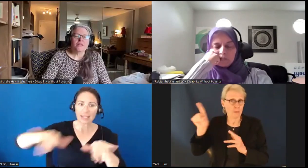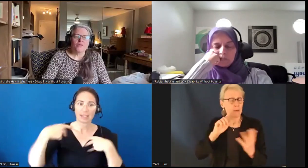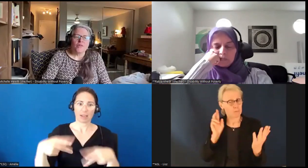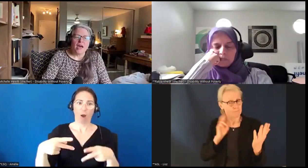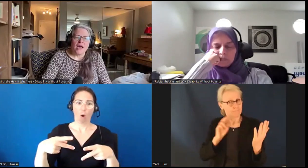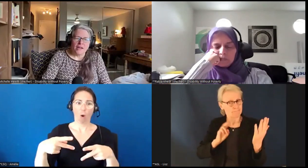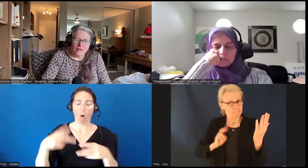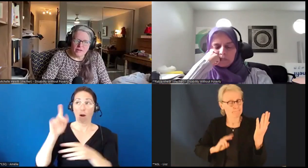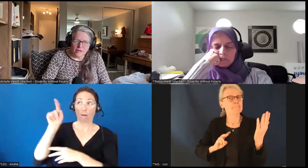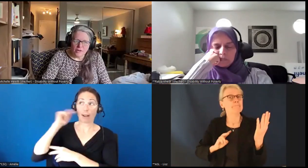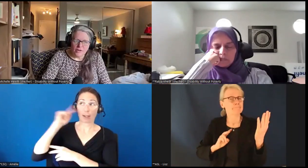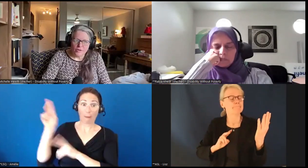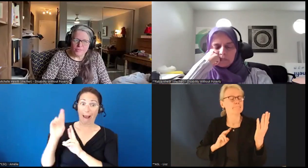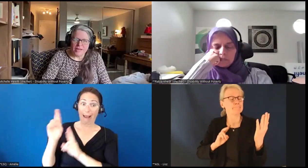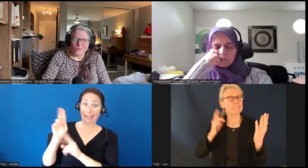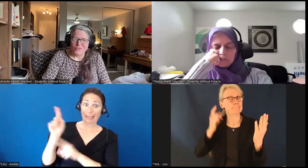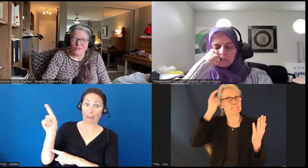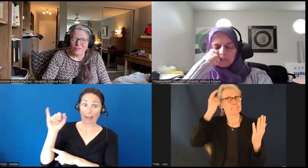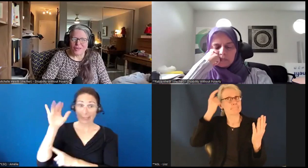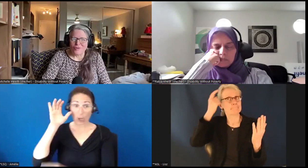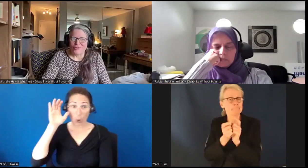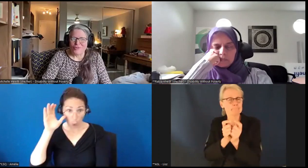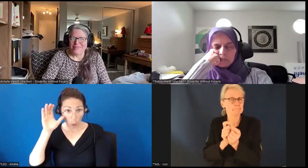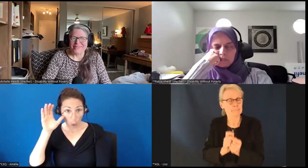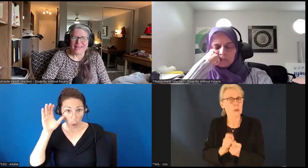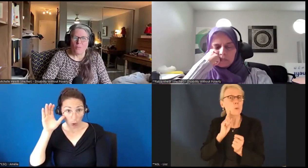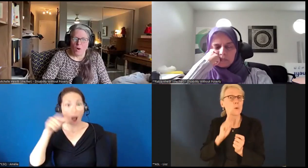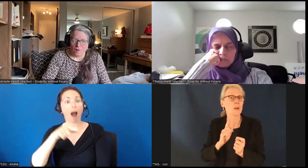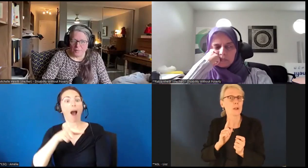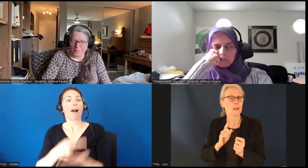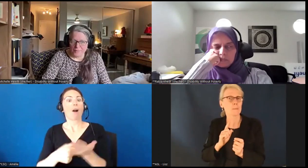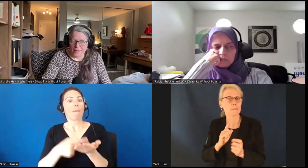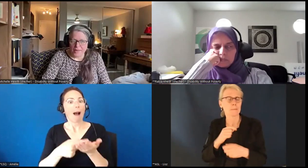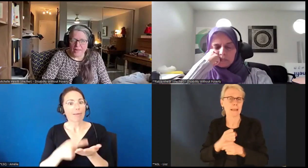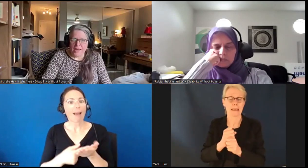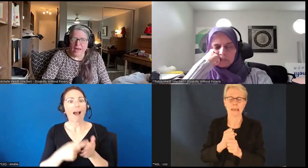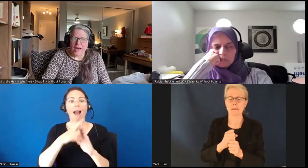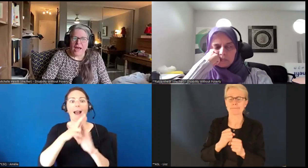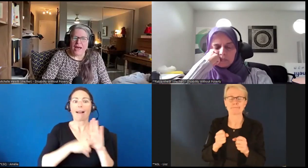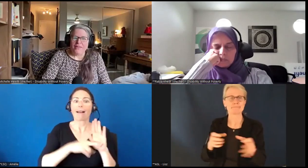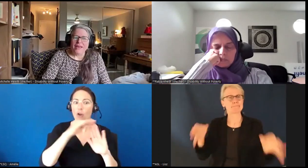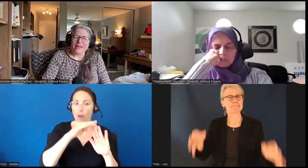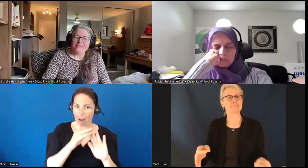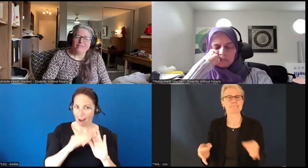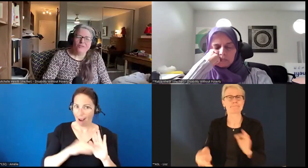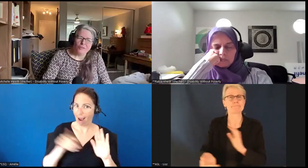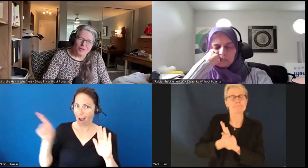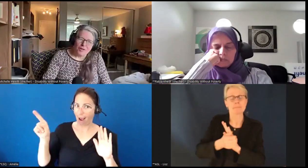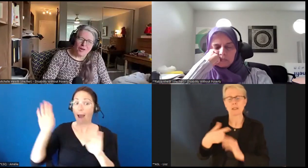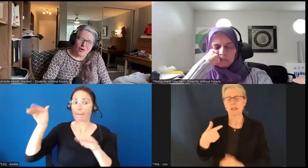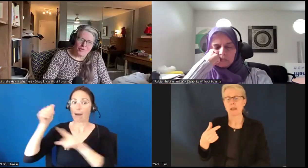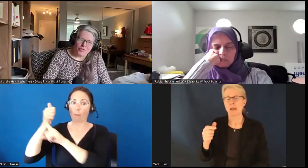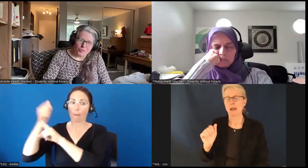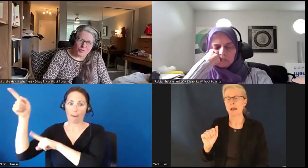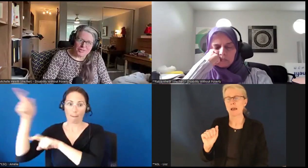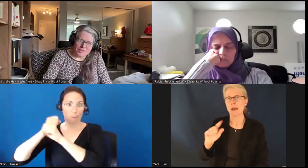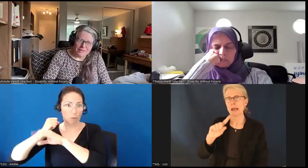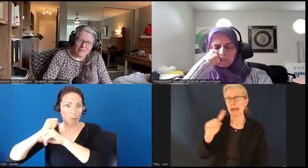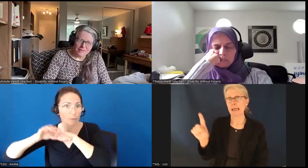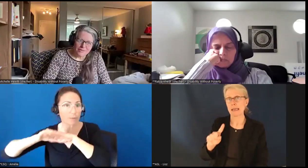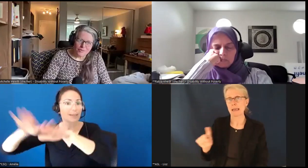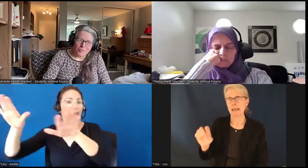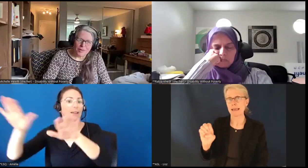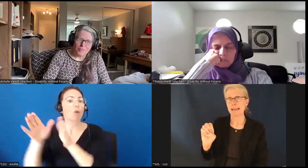and then comes out with something called Gazette One. And that's another